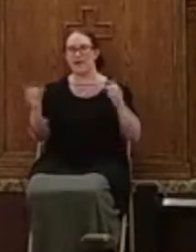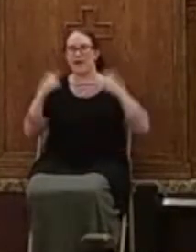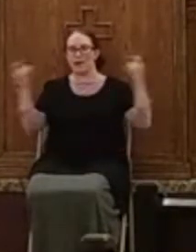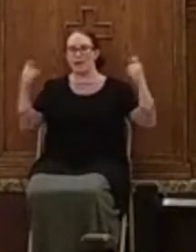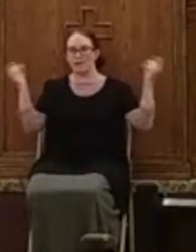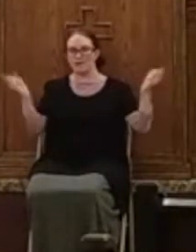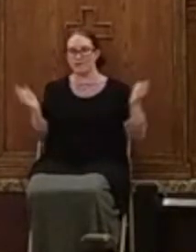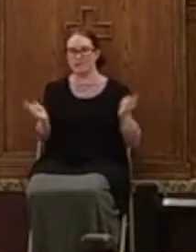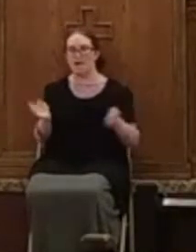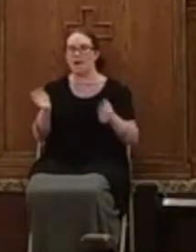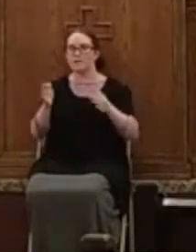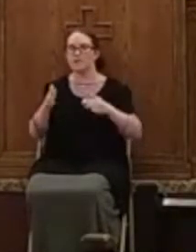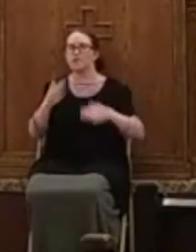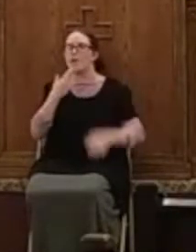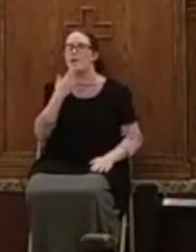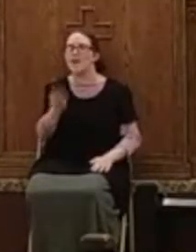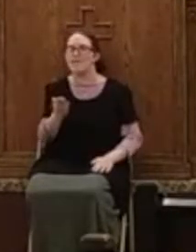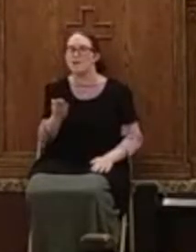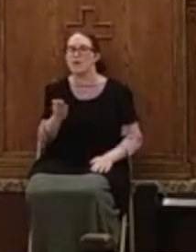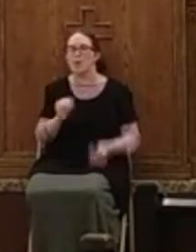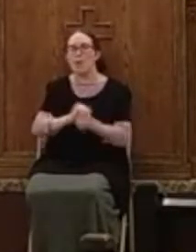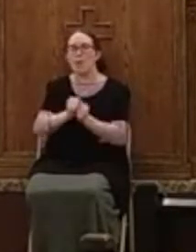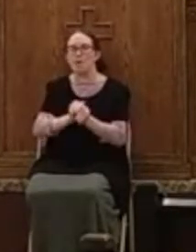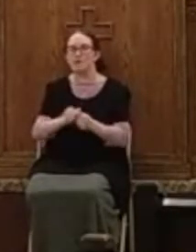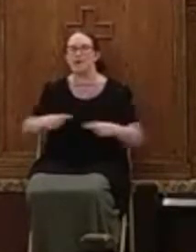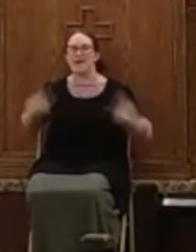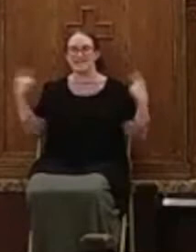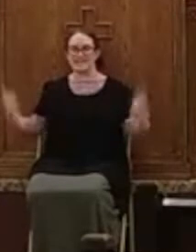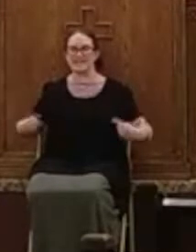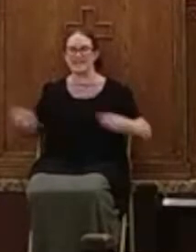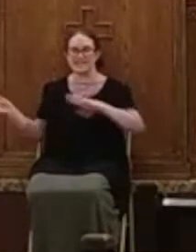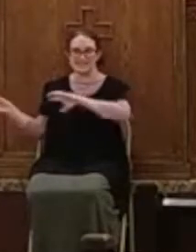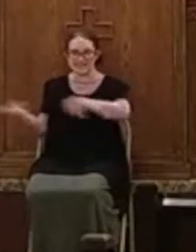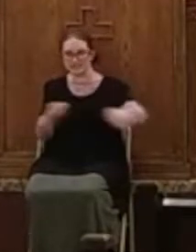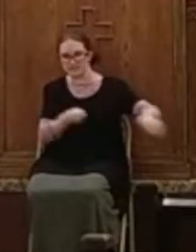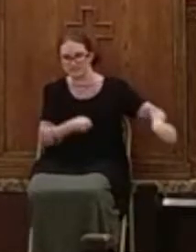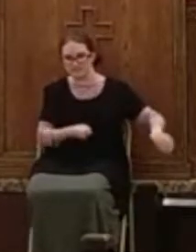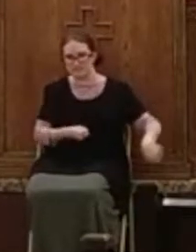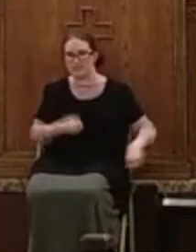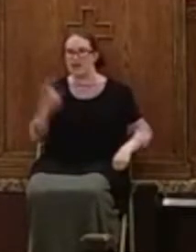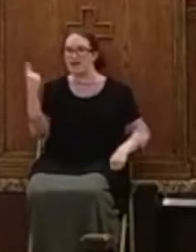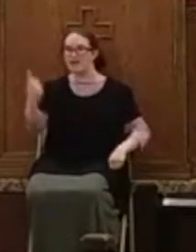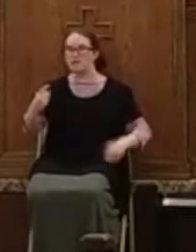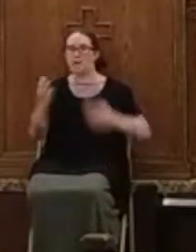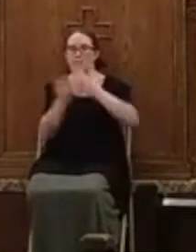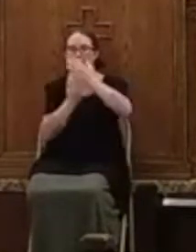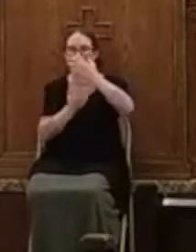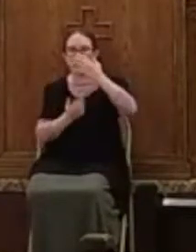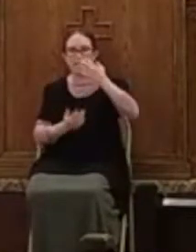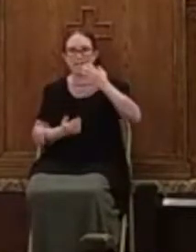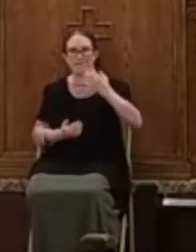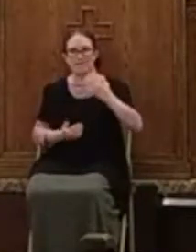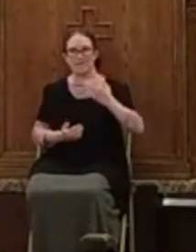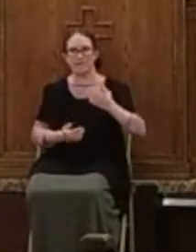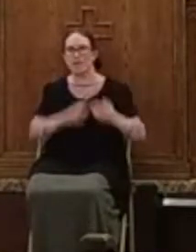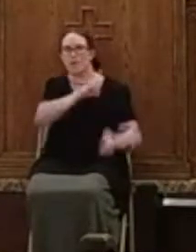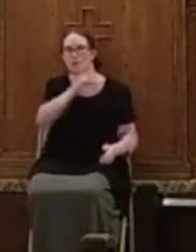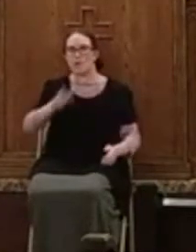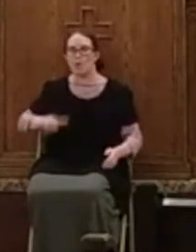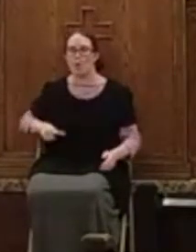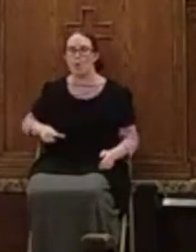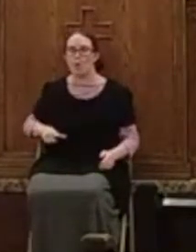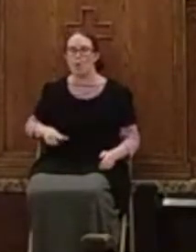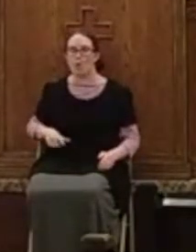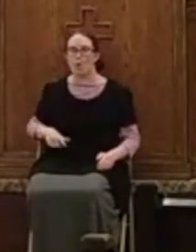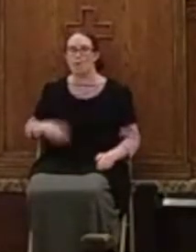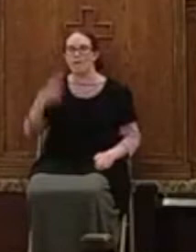Hallelujah. Amen. I'm so glad that he washed my sins away in his own blood. Amen. That when the Lord looks